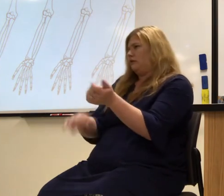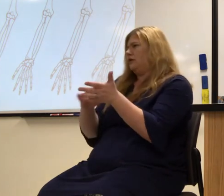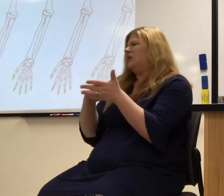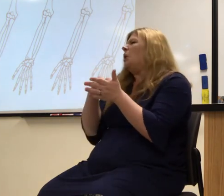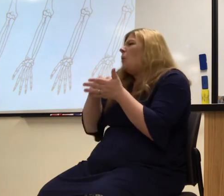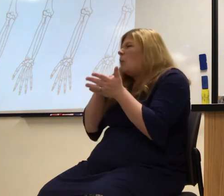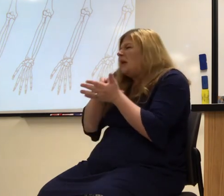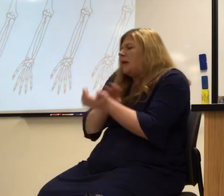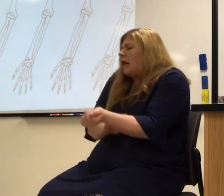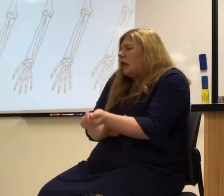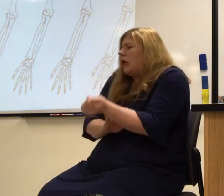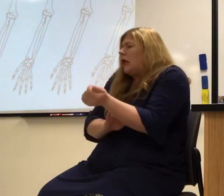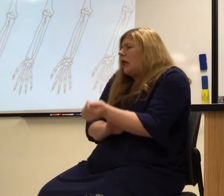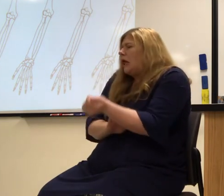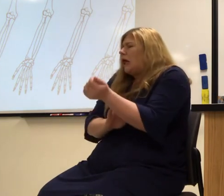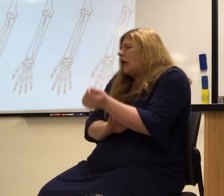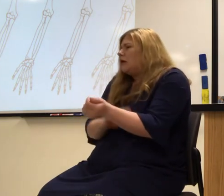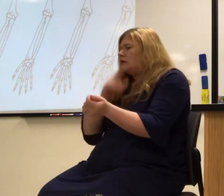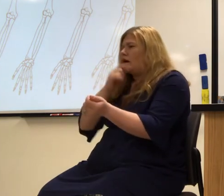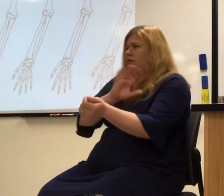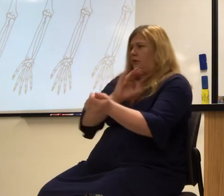elbow